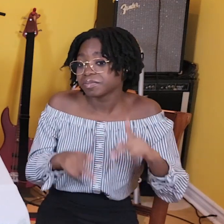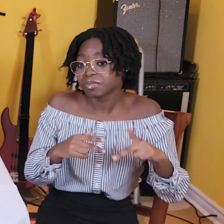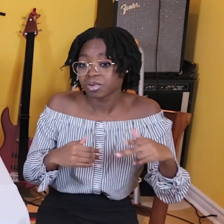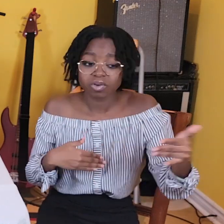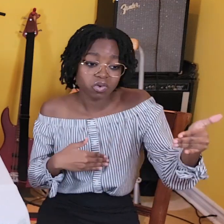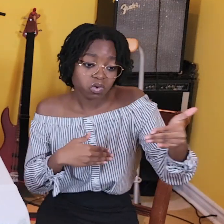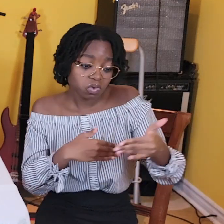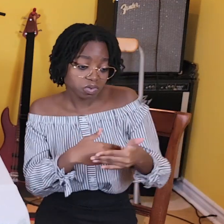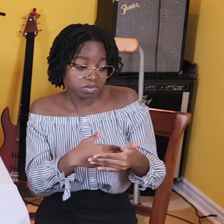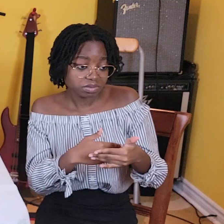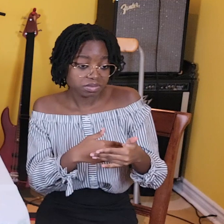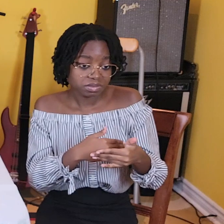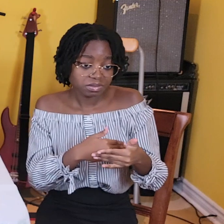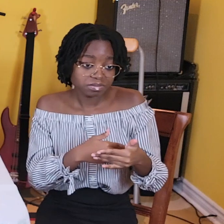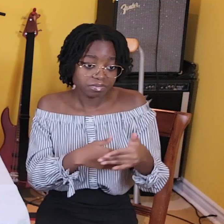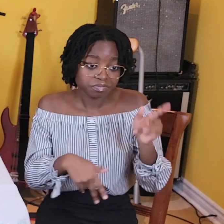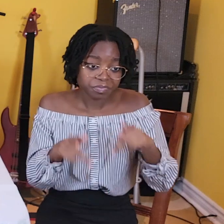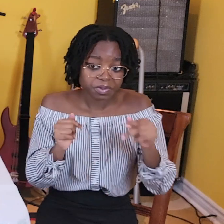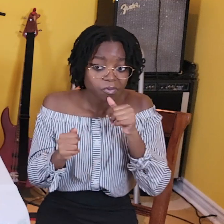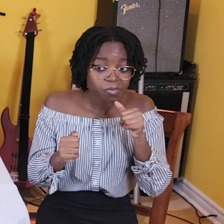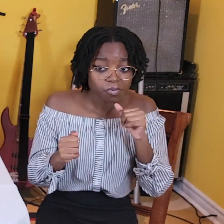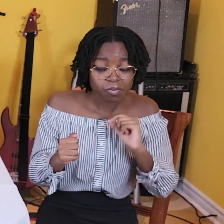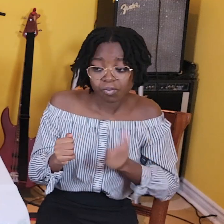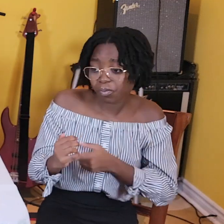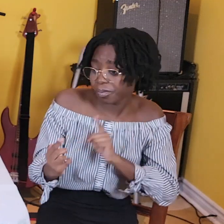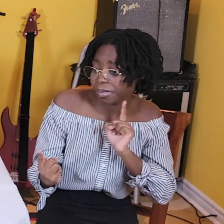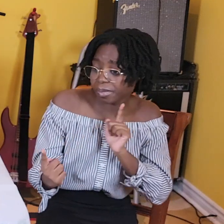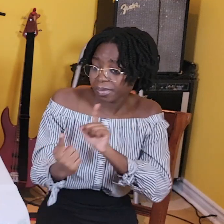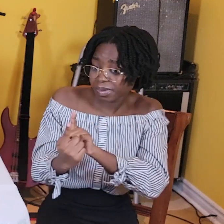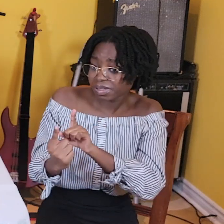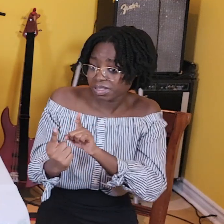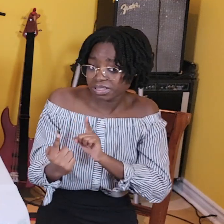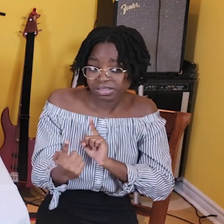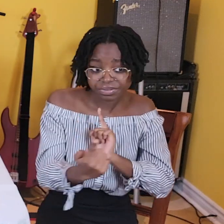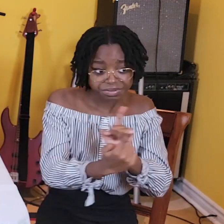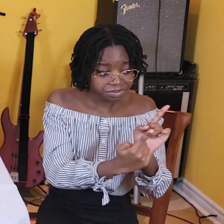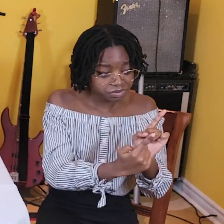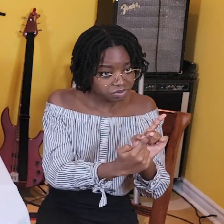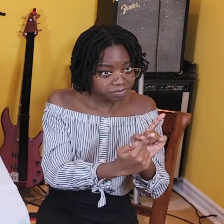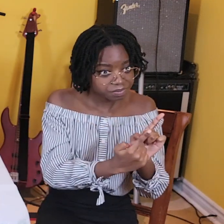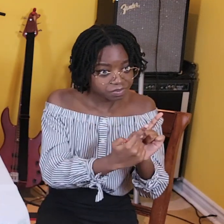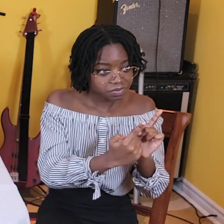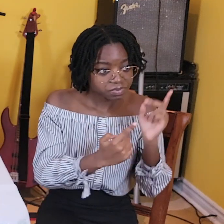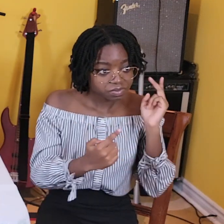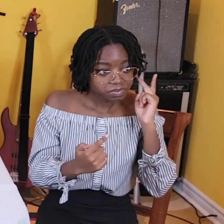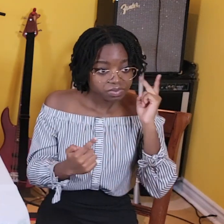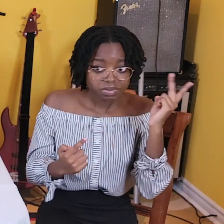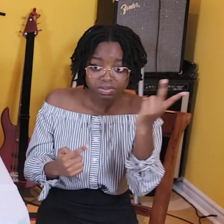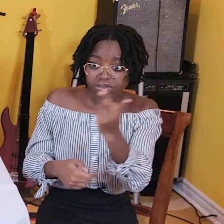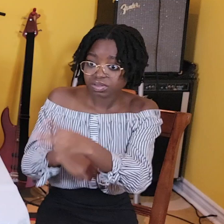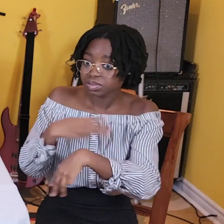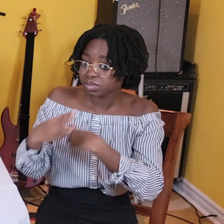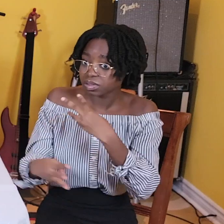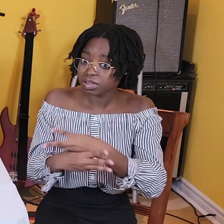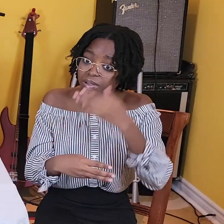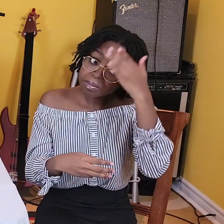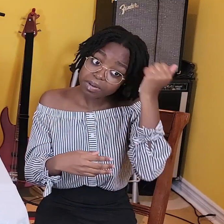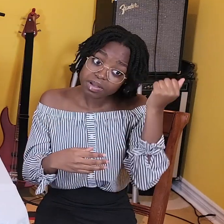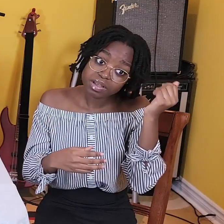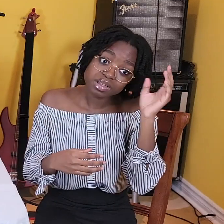us, to those that we come into contact with. We look around the world today, we see because of the absence of love, we